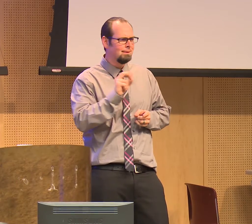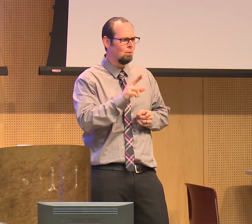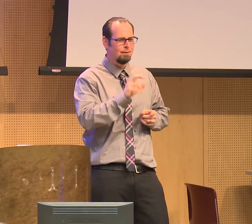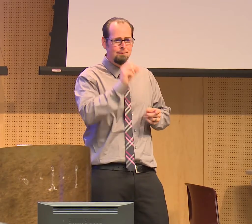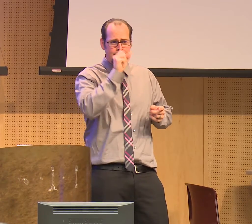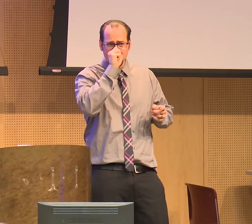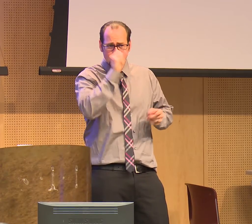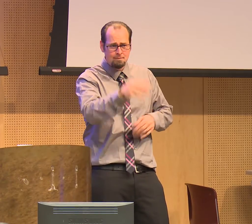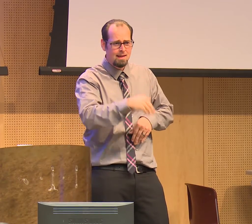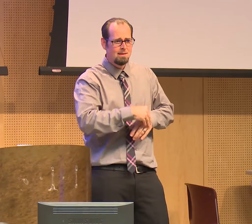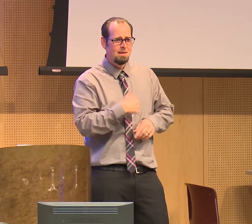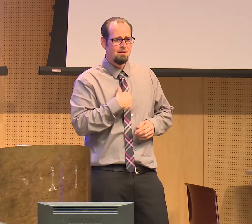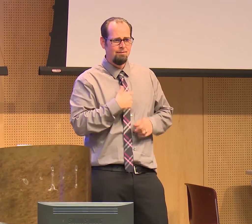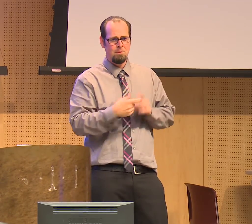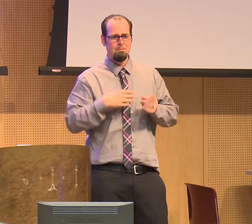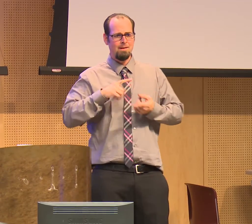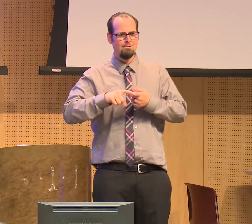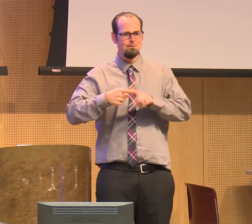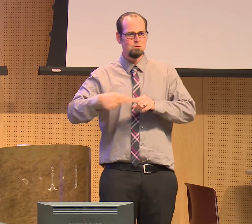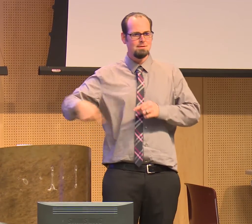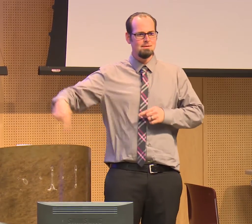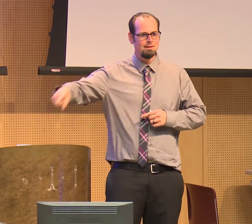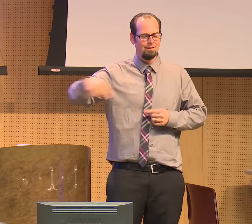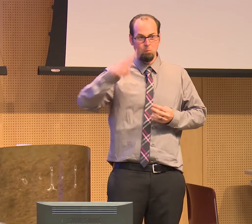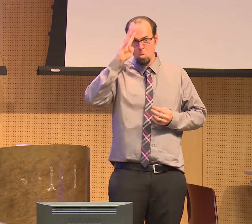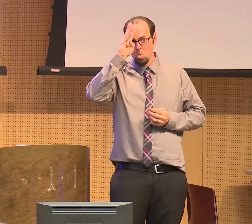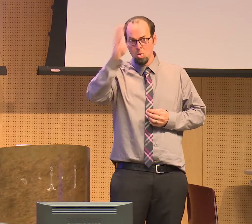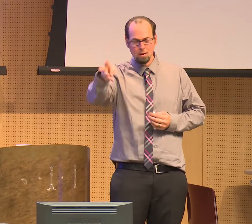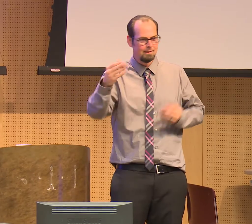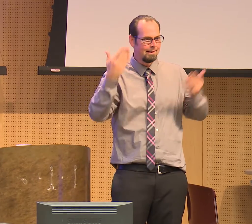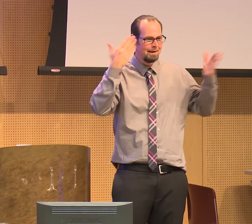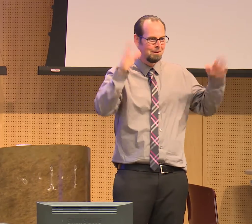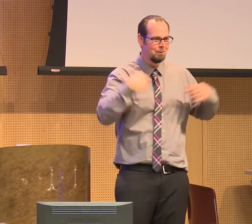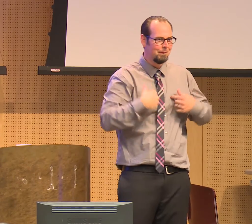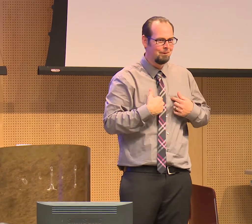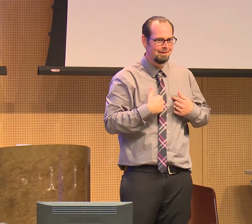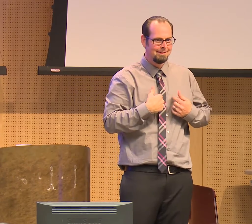I thought maybe someone was making a joke. I don't know.